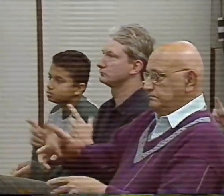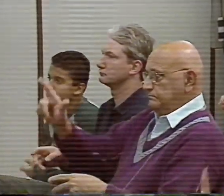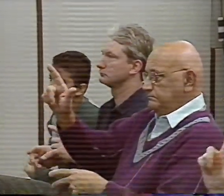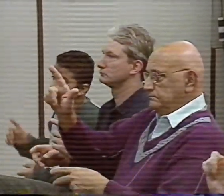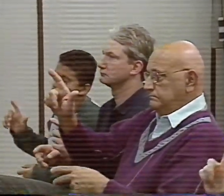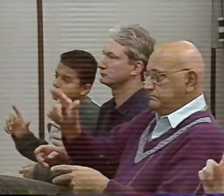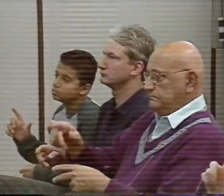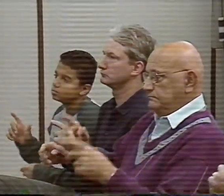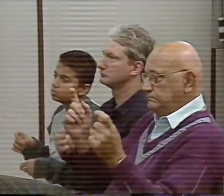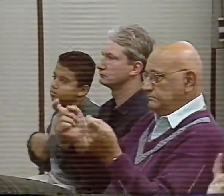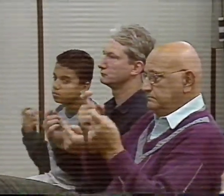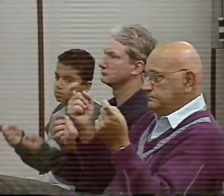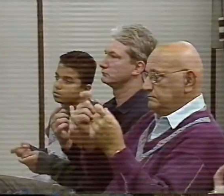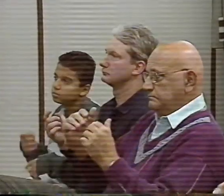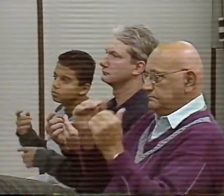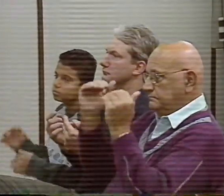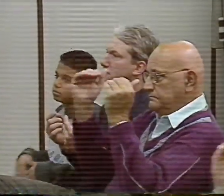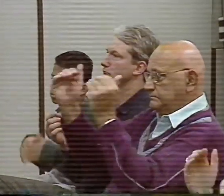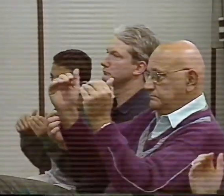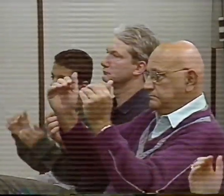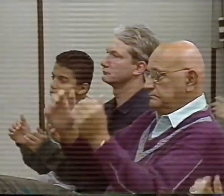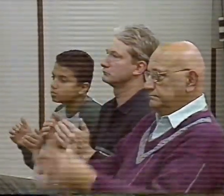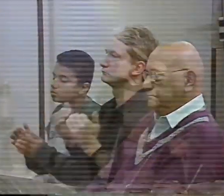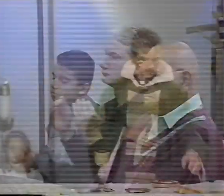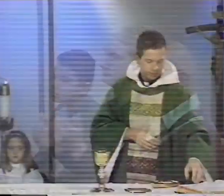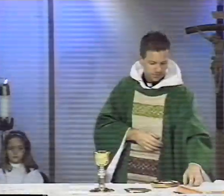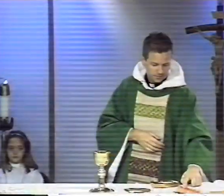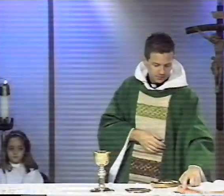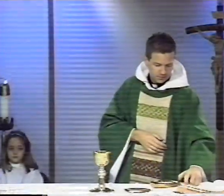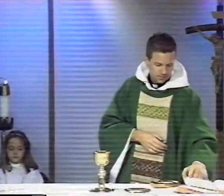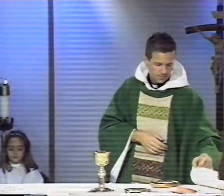Lord. Hosanna in the highest.